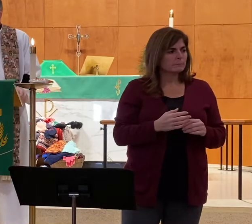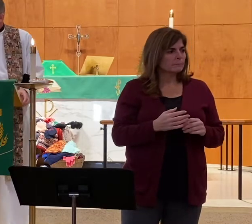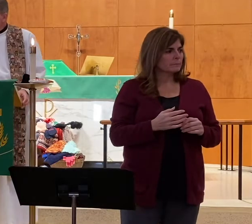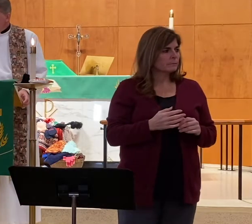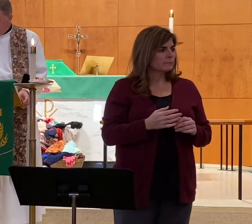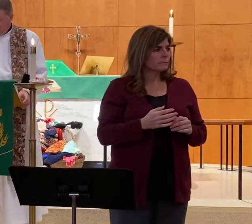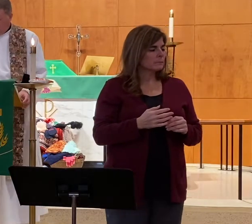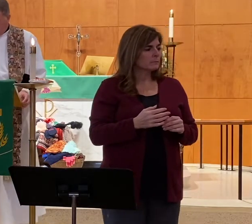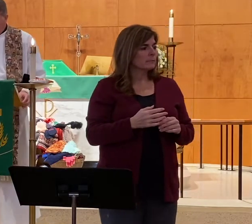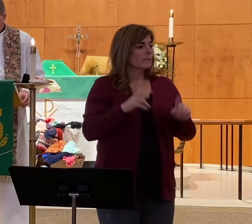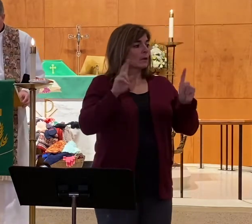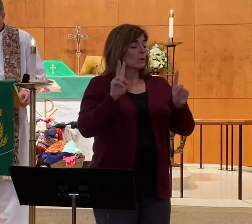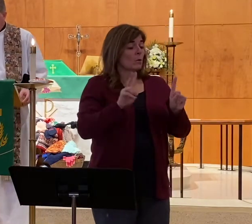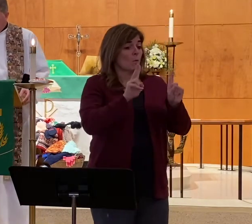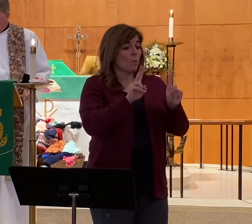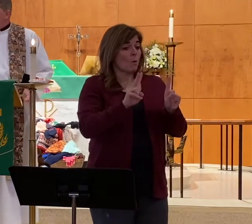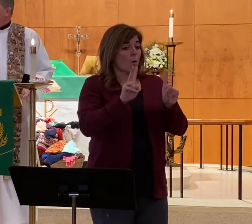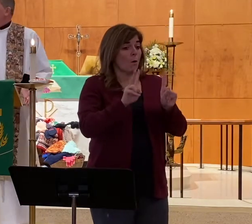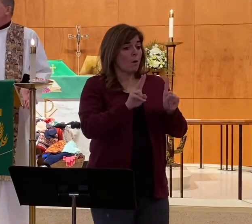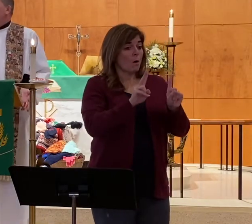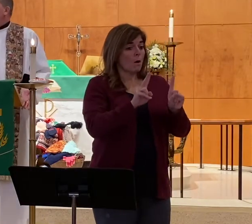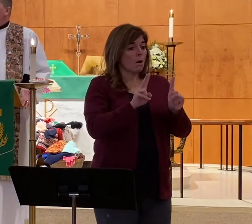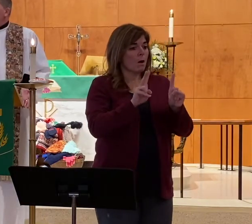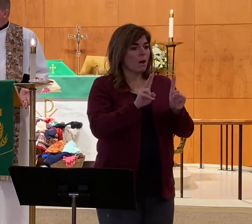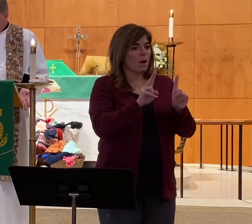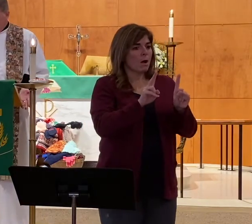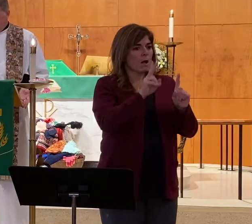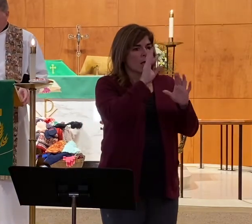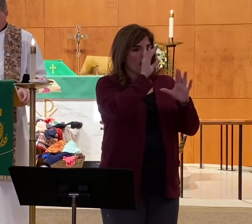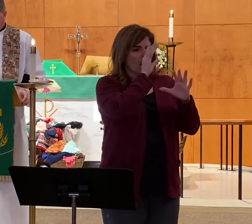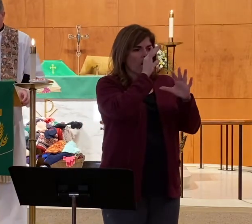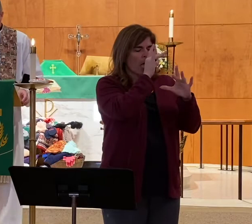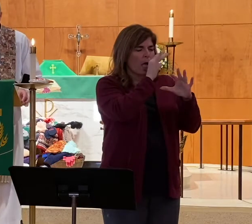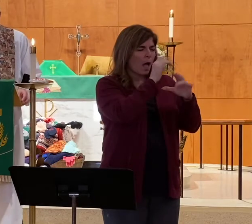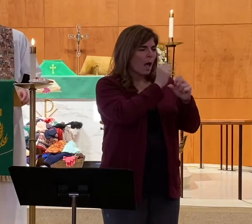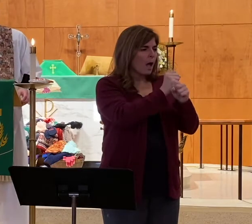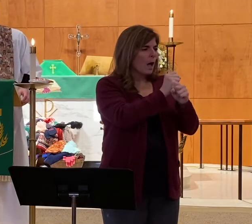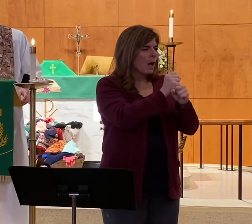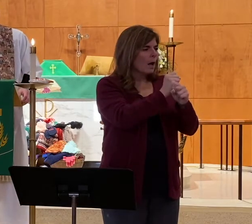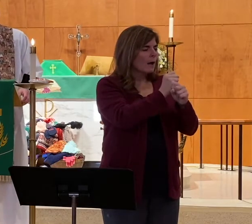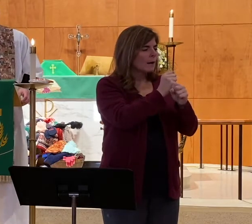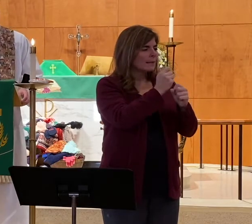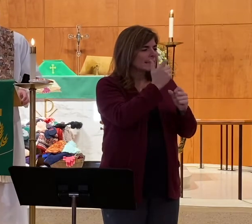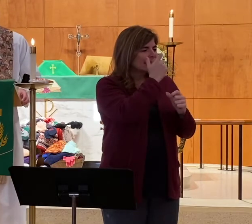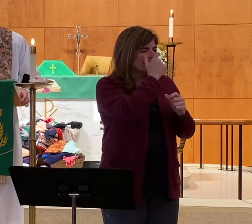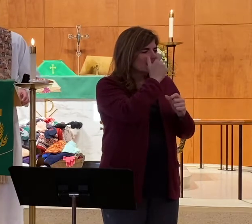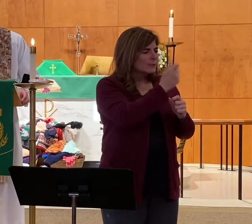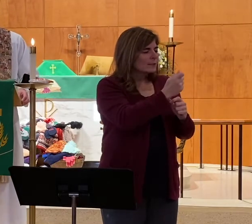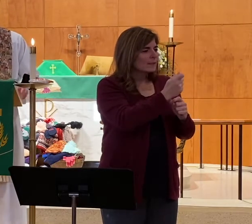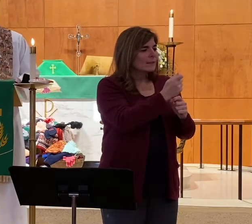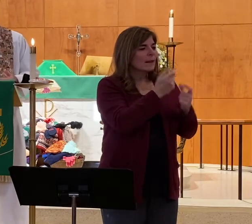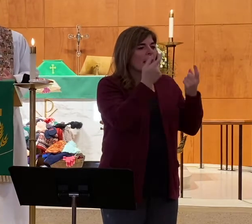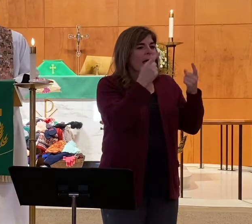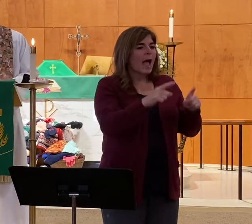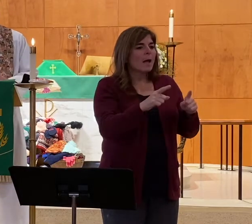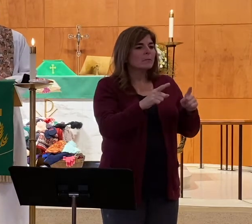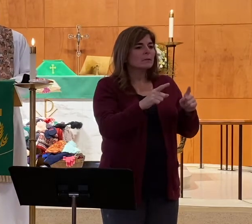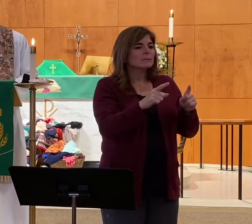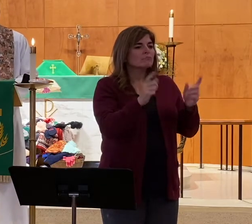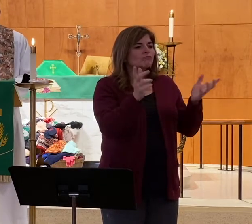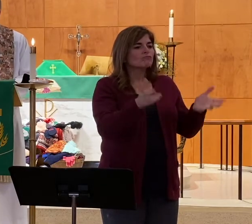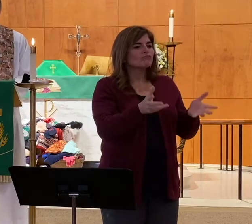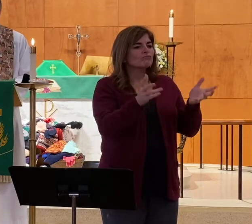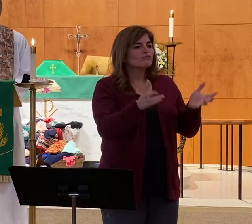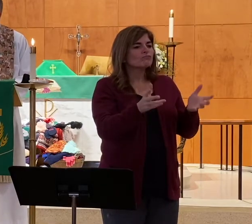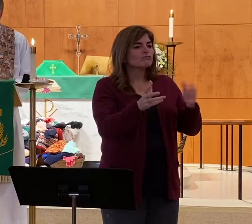And as they walked with him, they became so fascinated by him that they ended up staying a